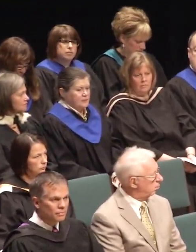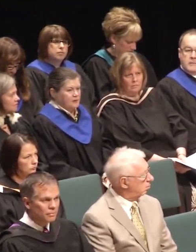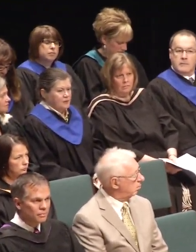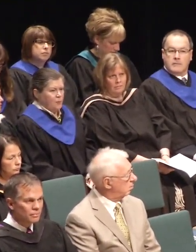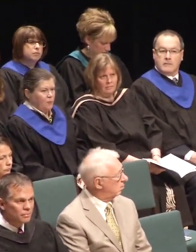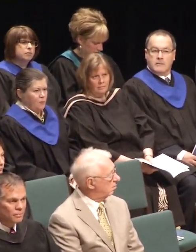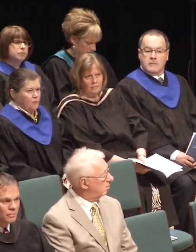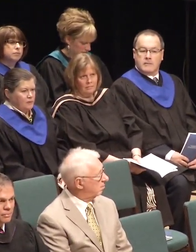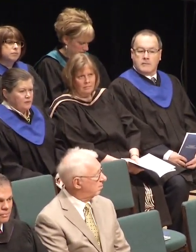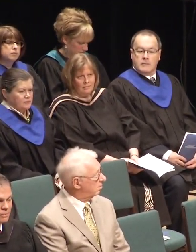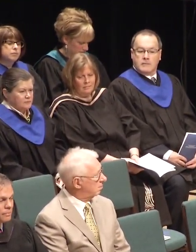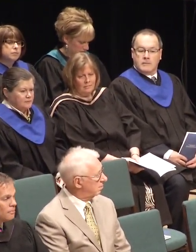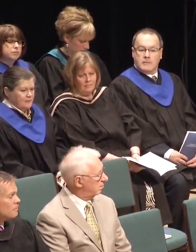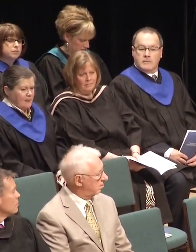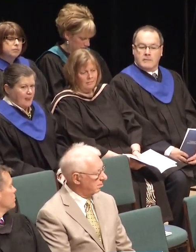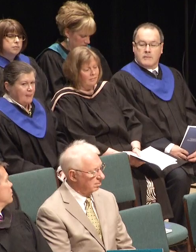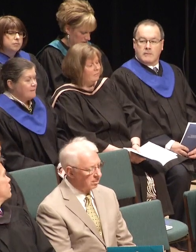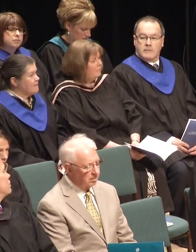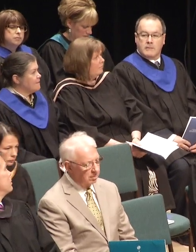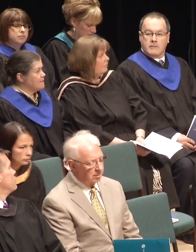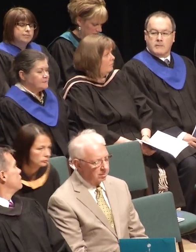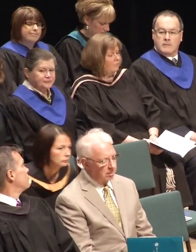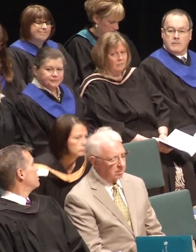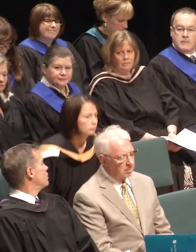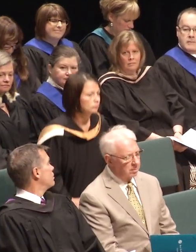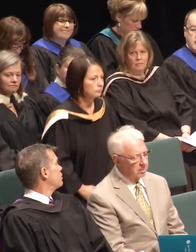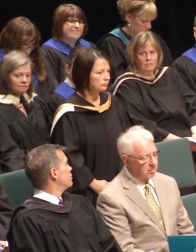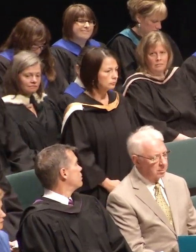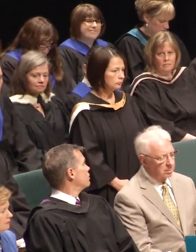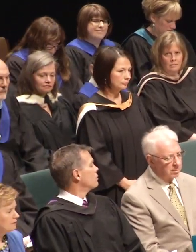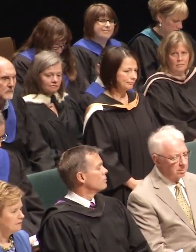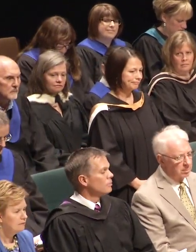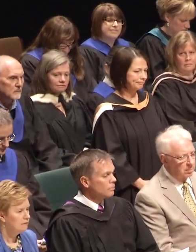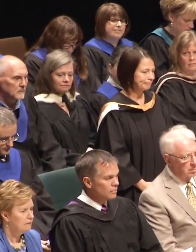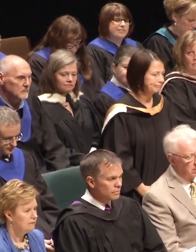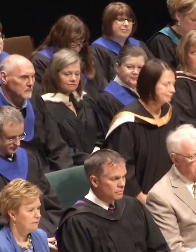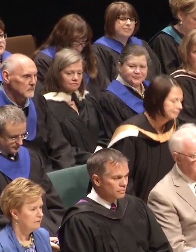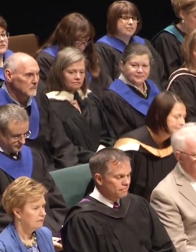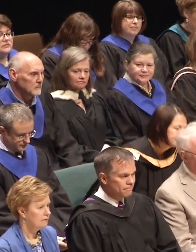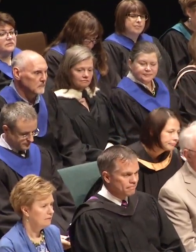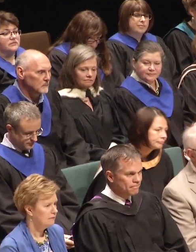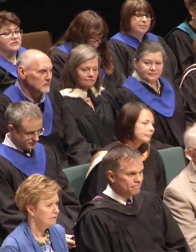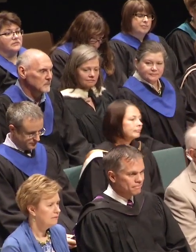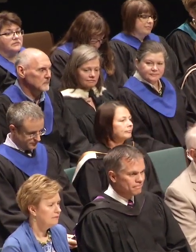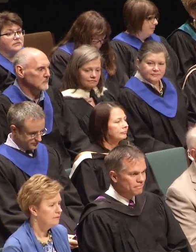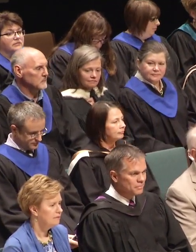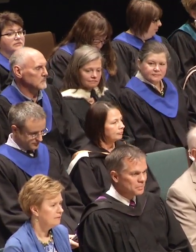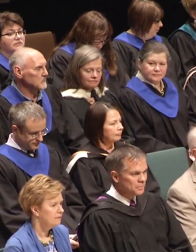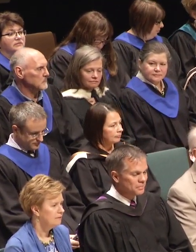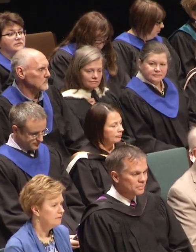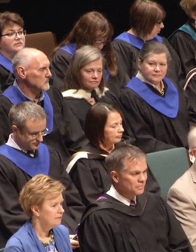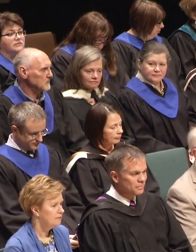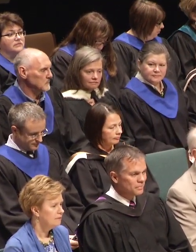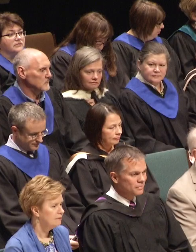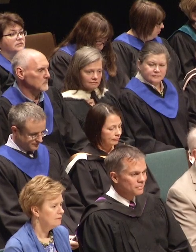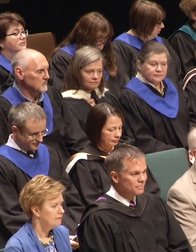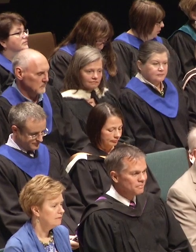School of Business. And Lisa Boyle, Academic Chair, School of Access.